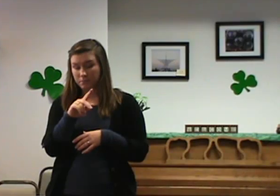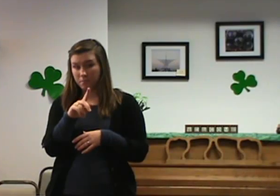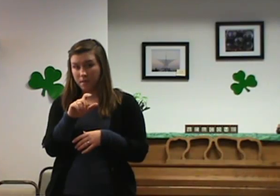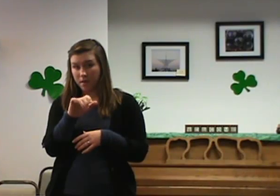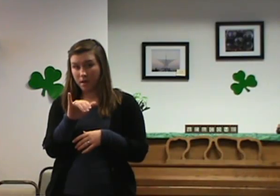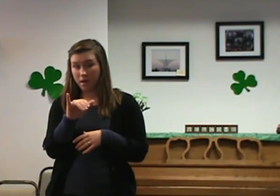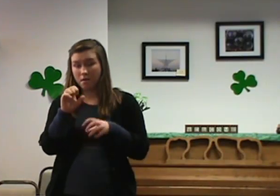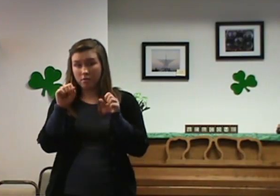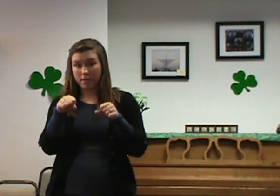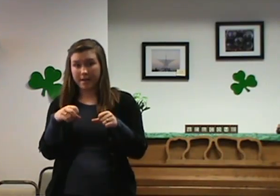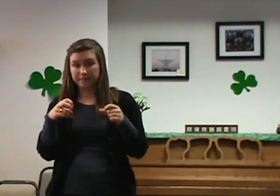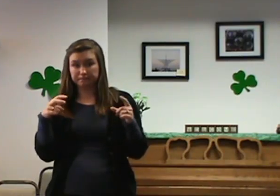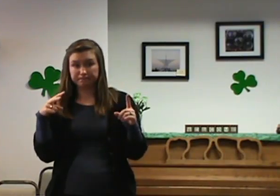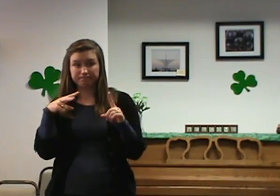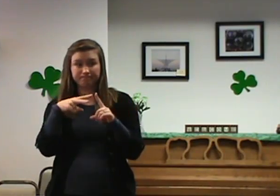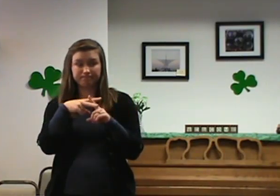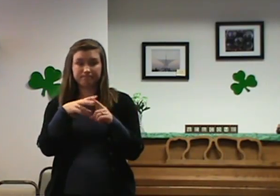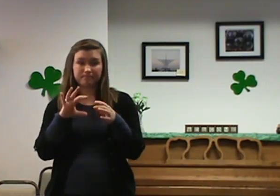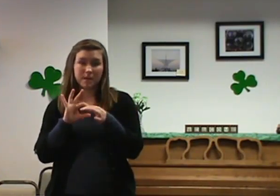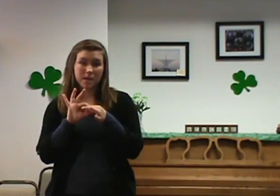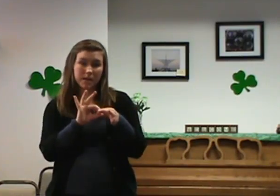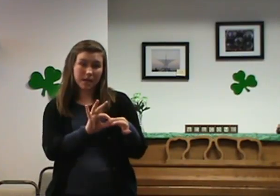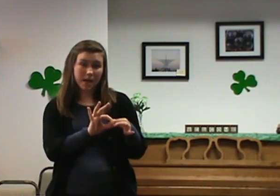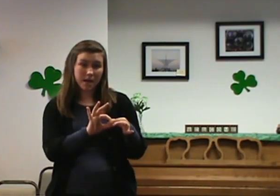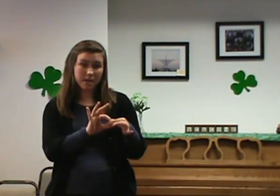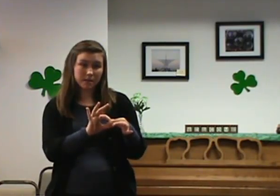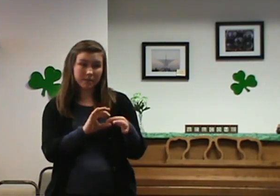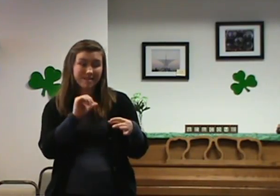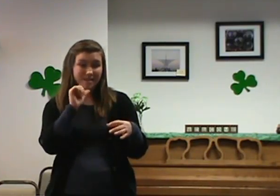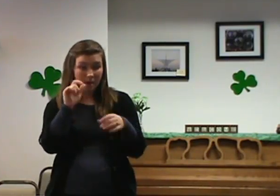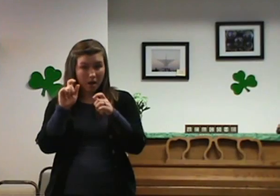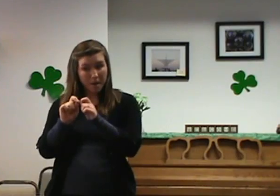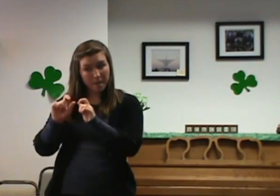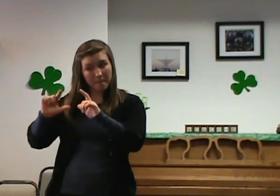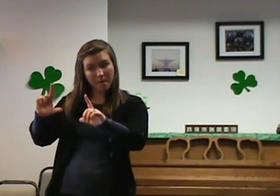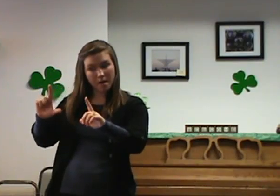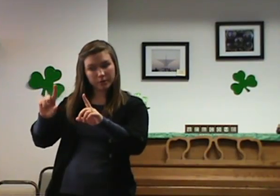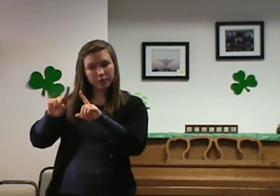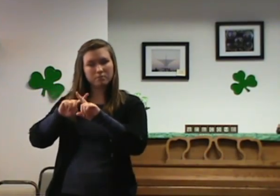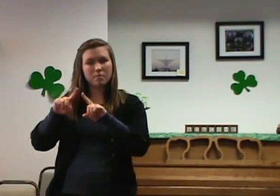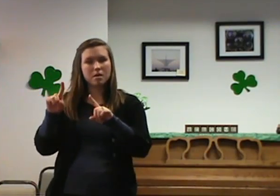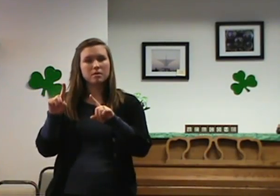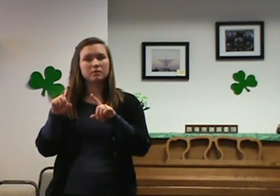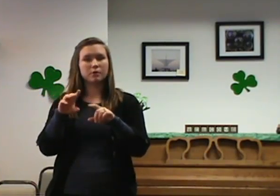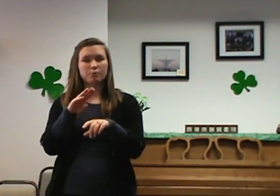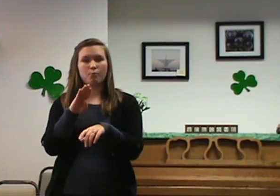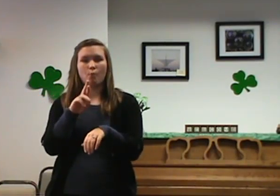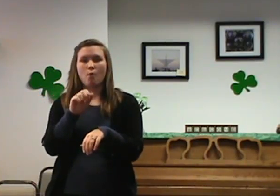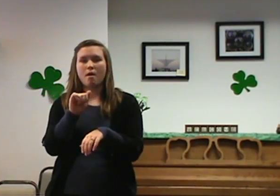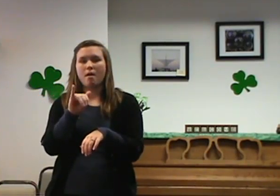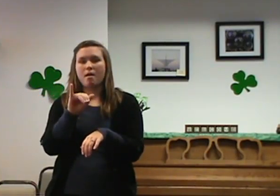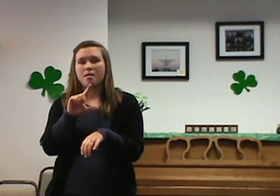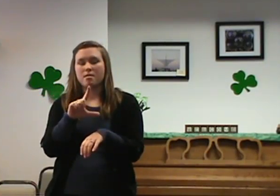Instead of, I'm just thinking of some consumers where instead of they want to be able to read books. I know Instead that of you can getting, hook